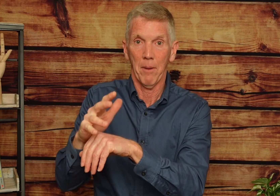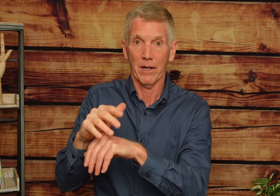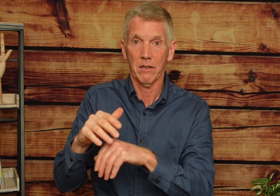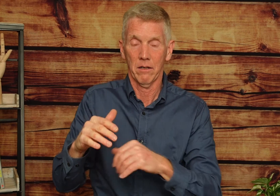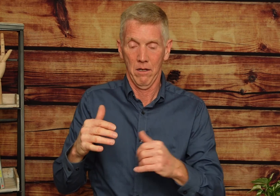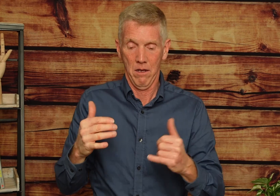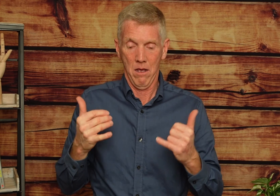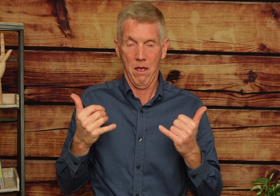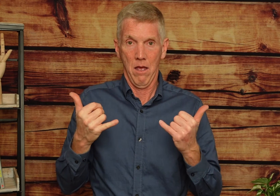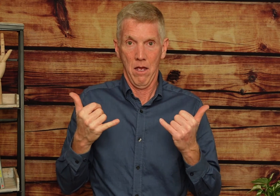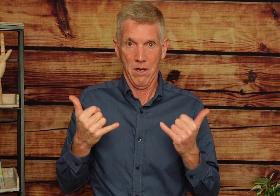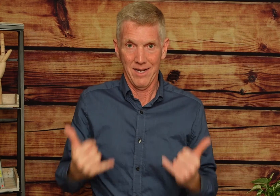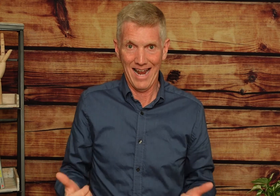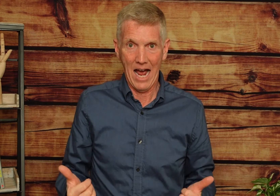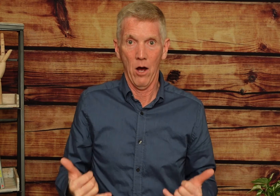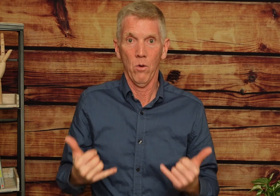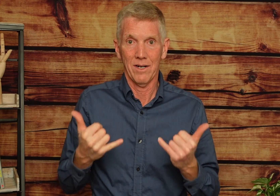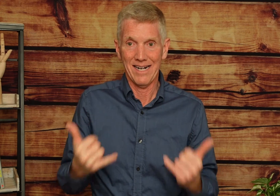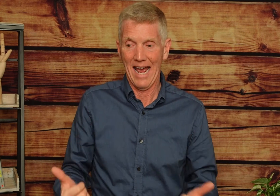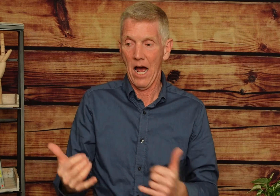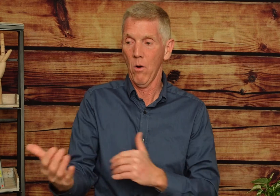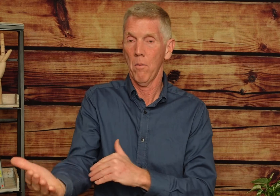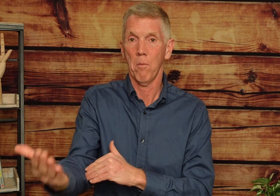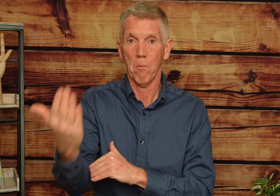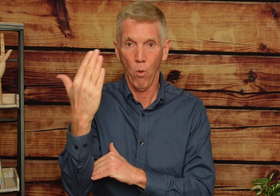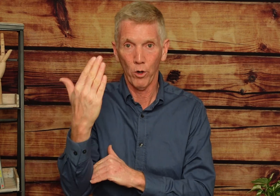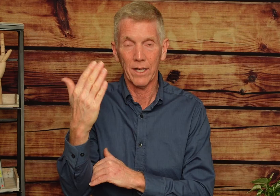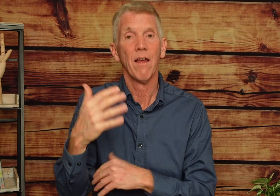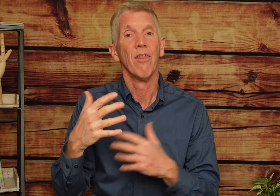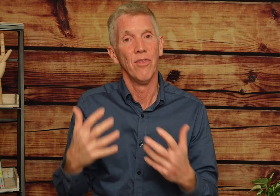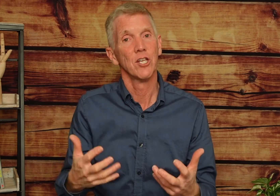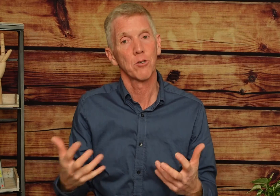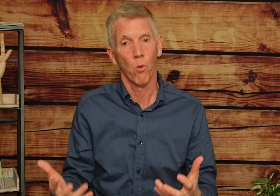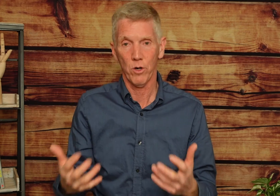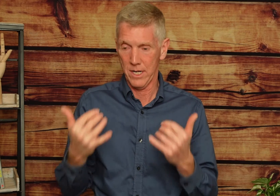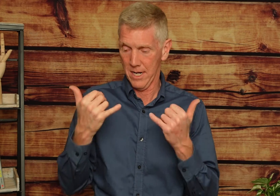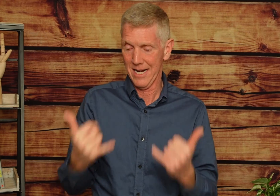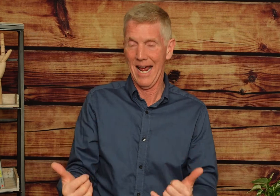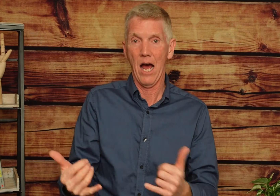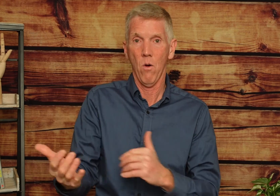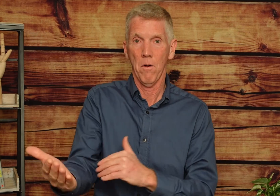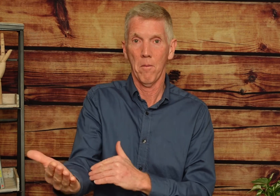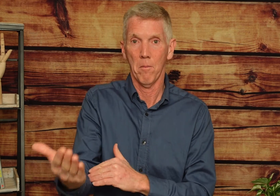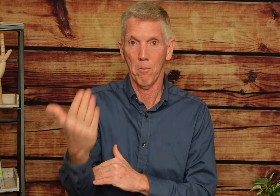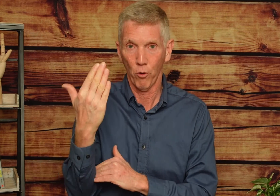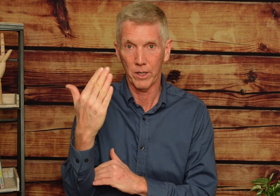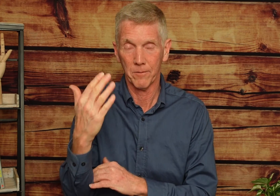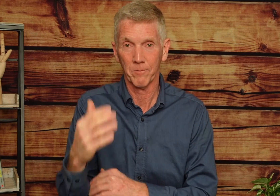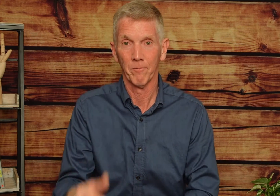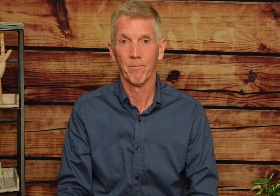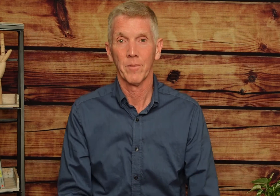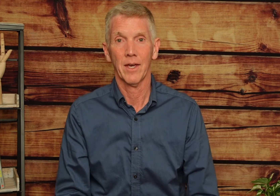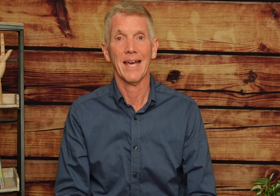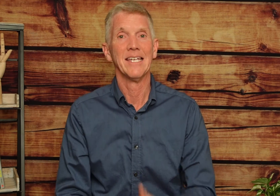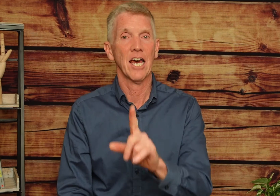it. Now, morning, this morning, now, morning. Okay,